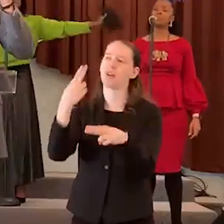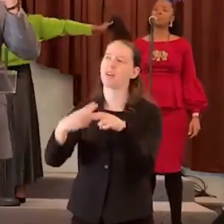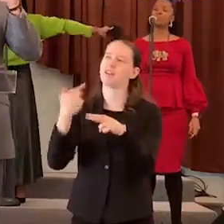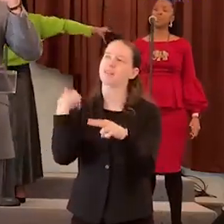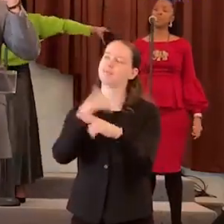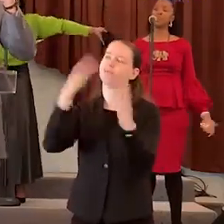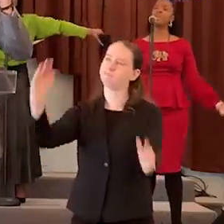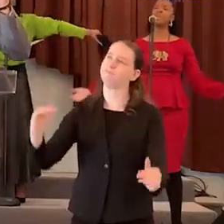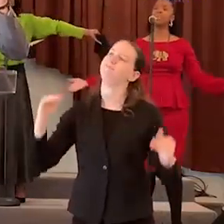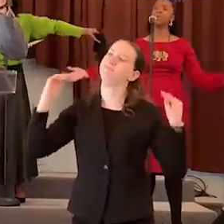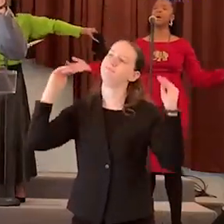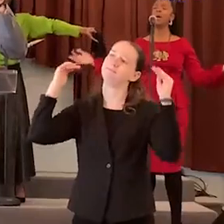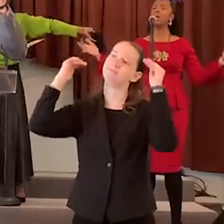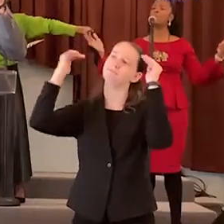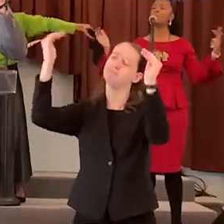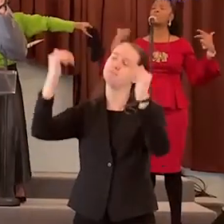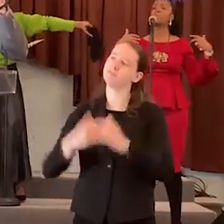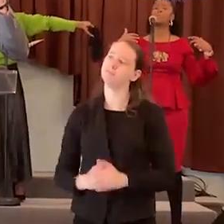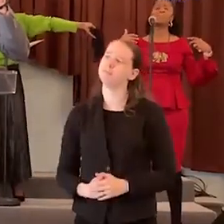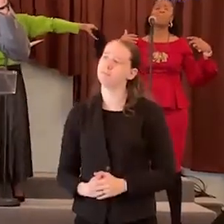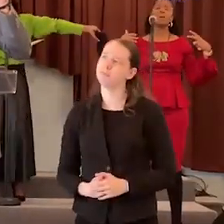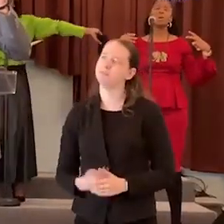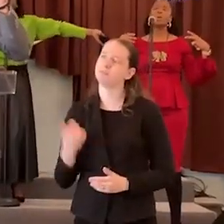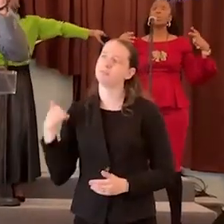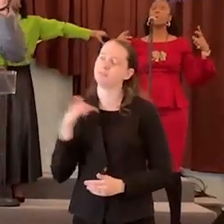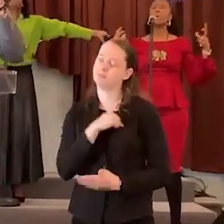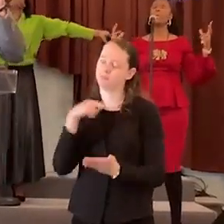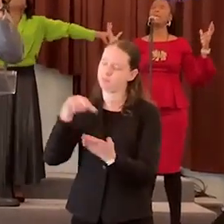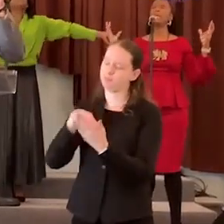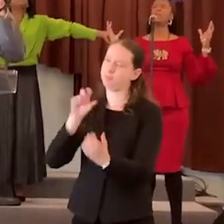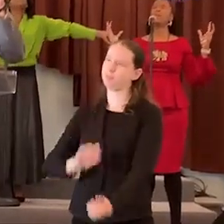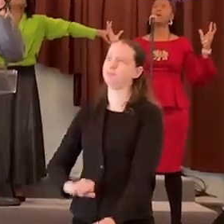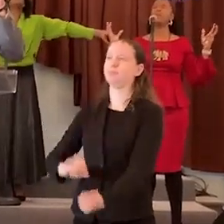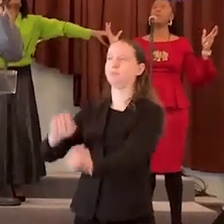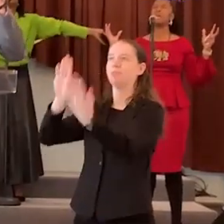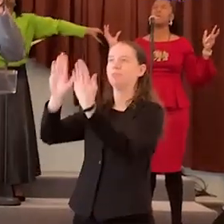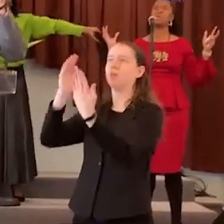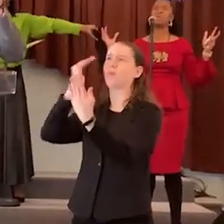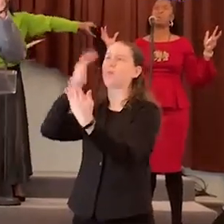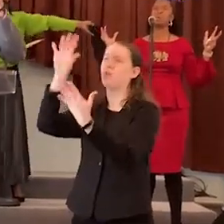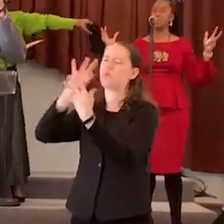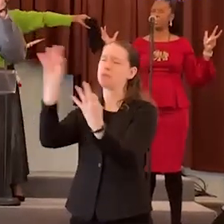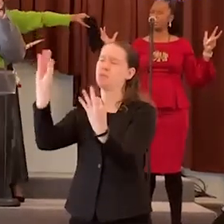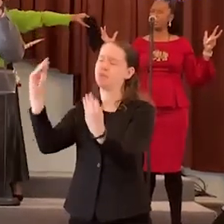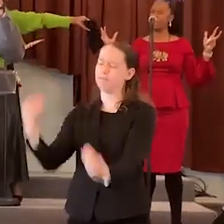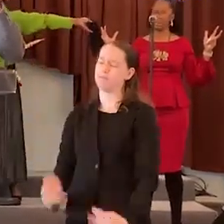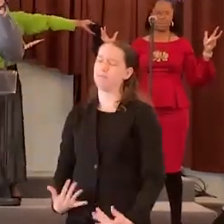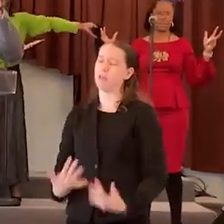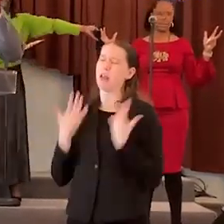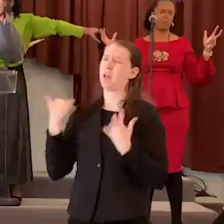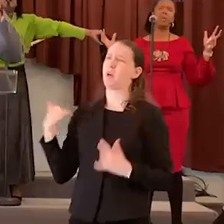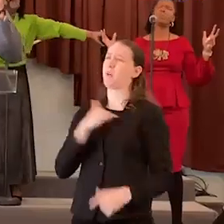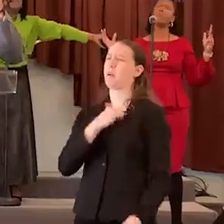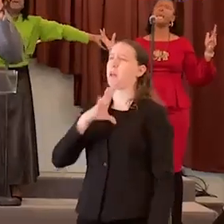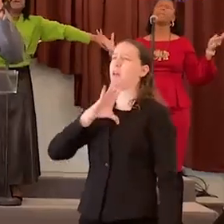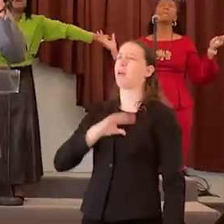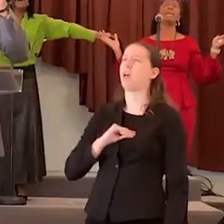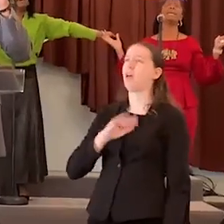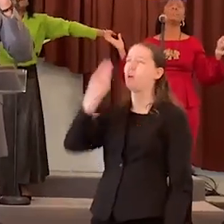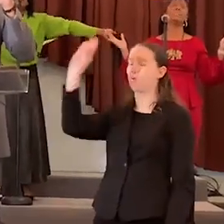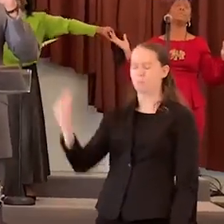on high. We stand before a full fountain as empty vessels. Fill us now,